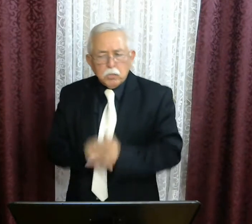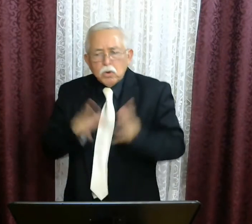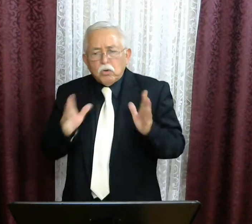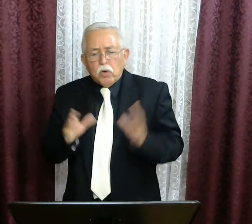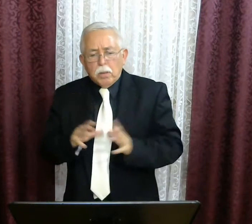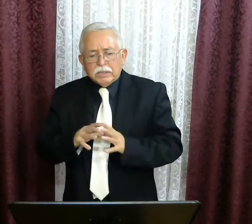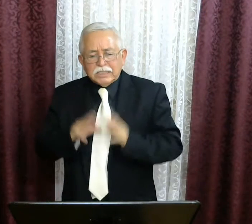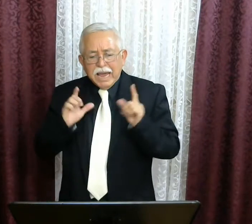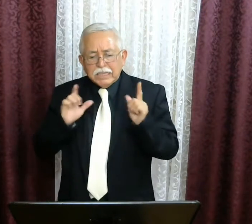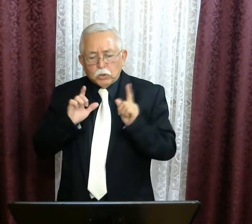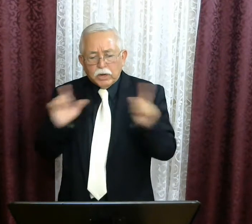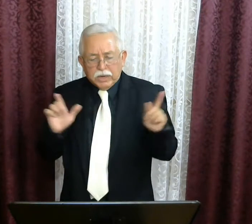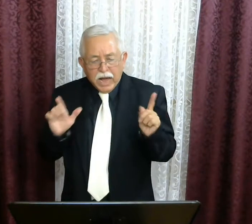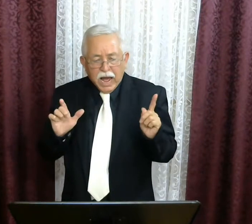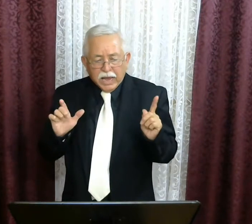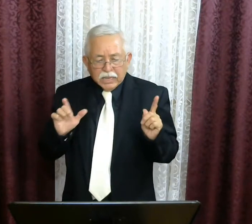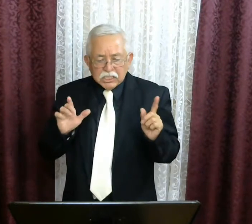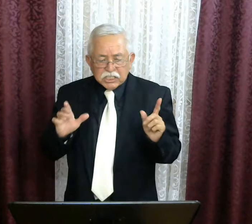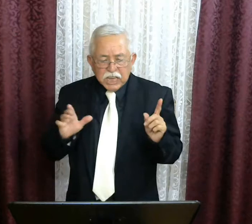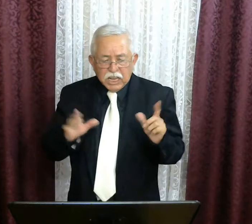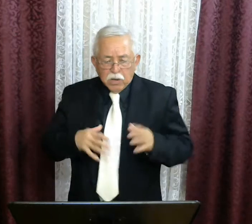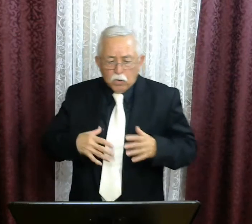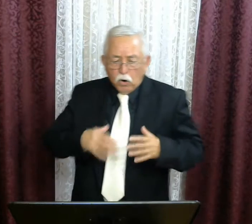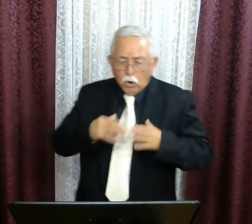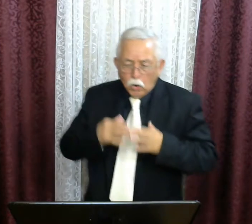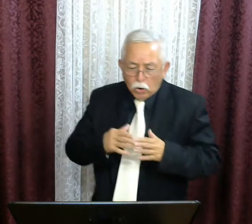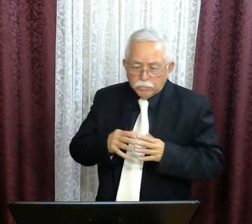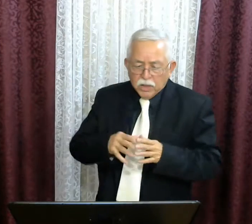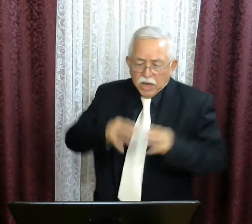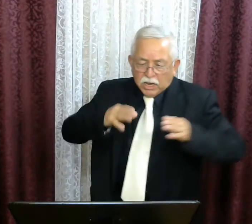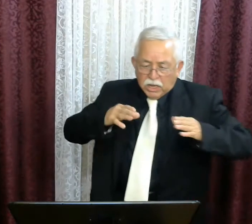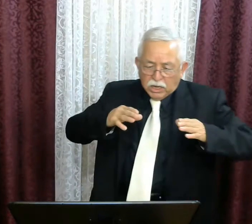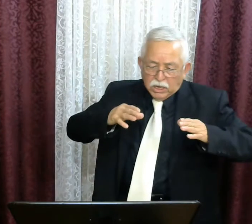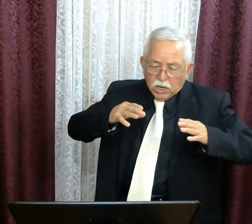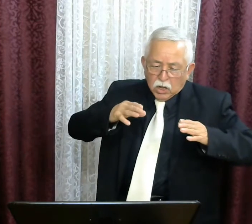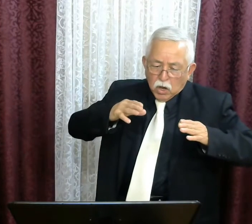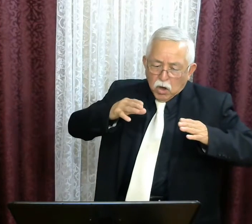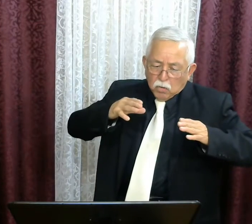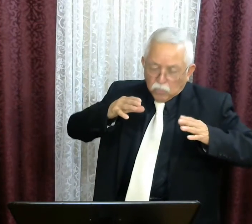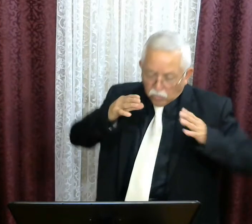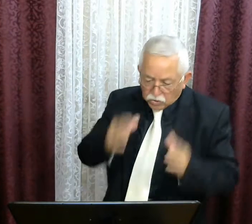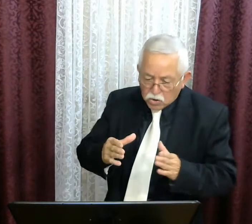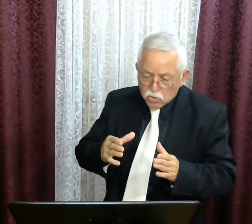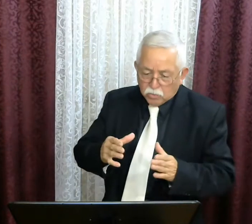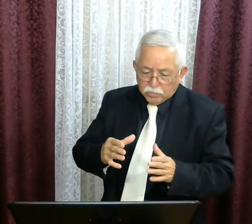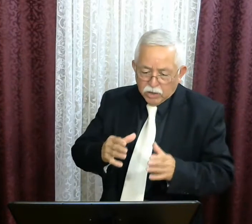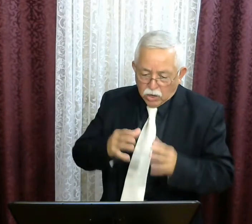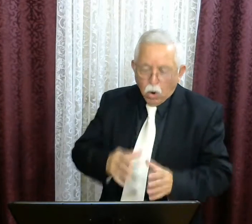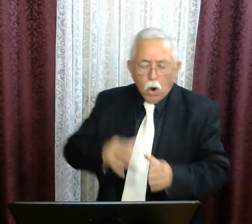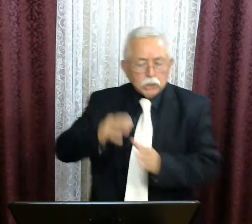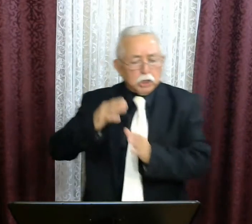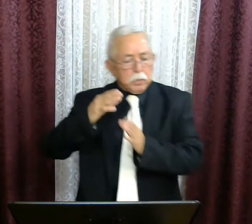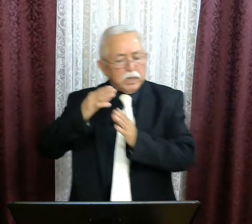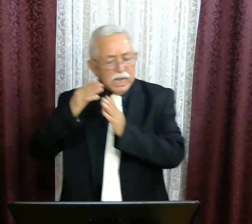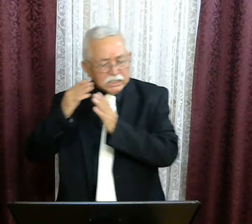of Romans 8:29 said, for whom he foreknew, he also